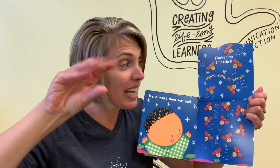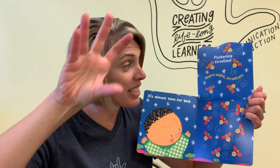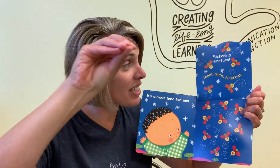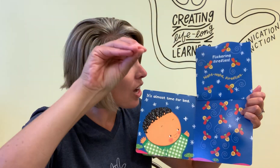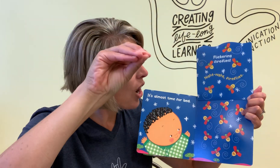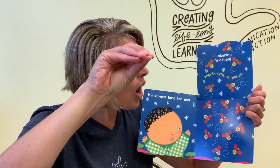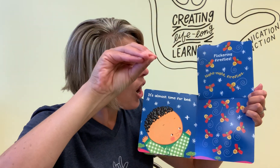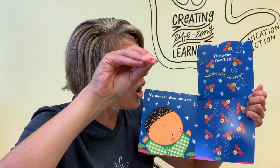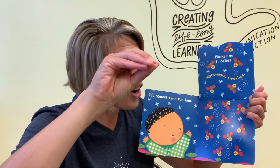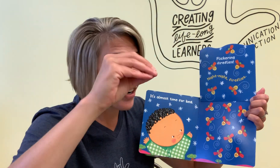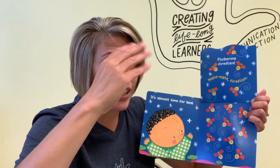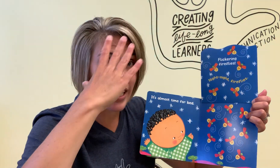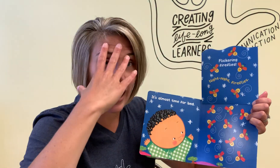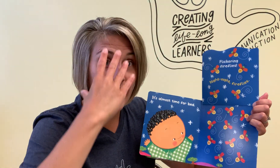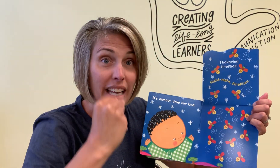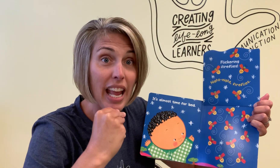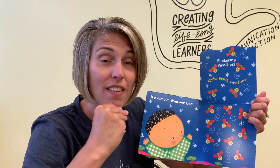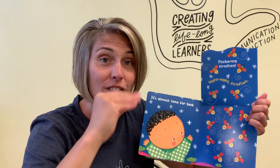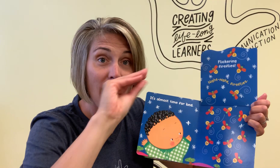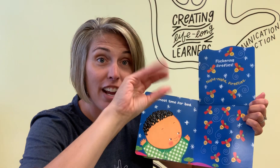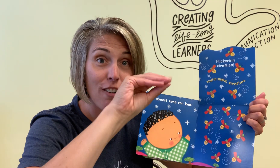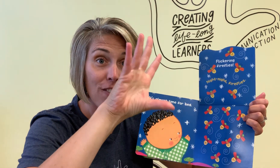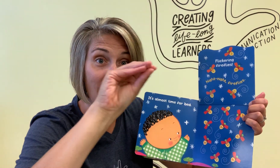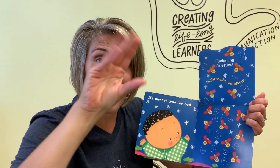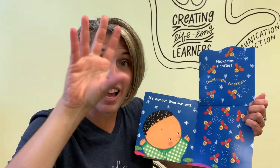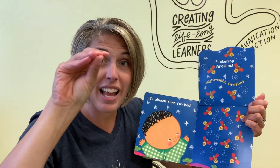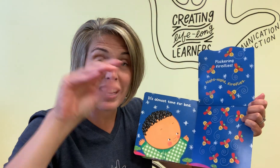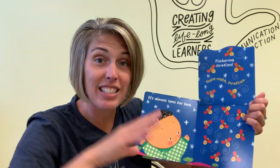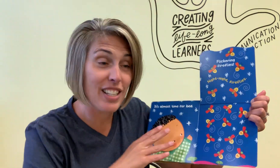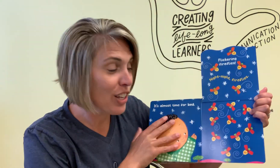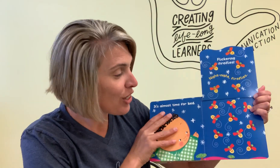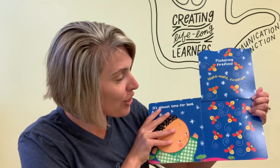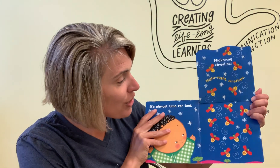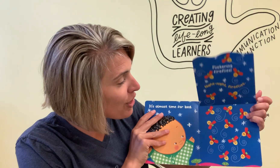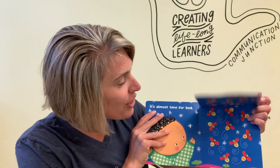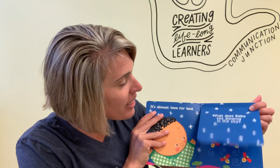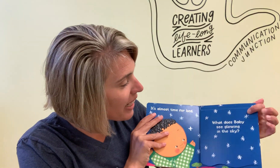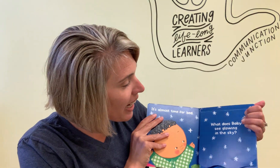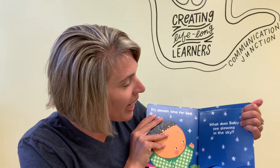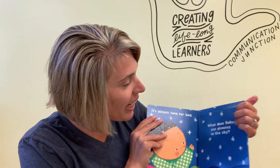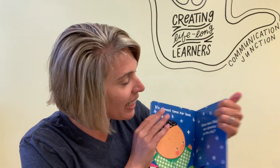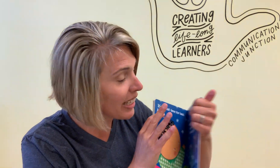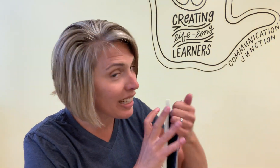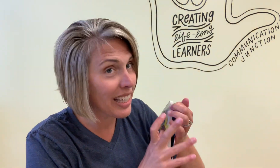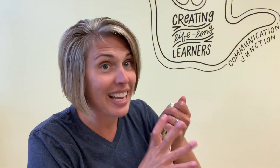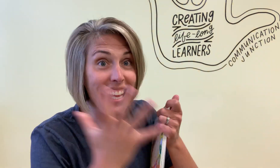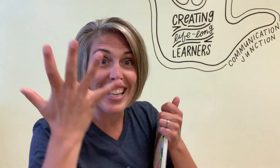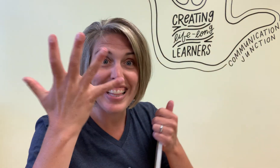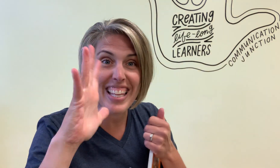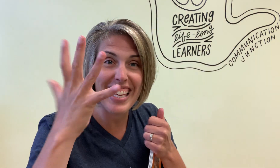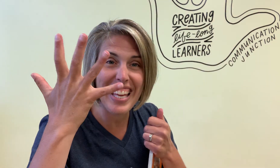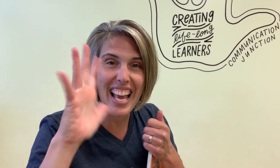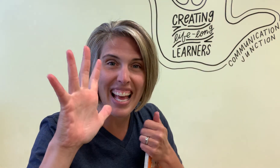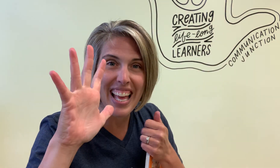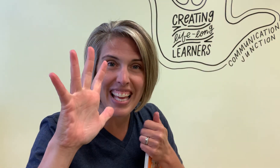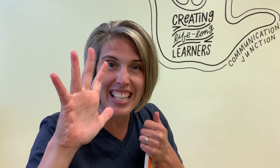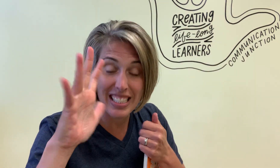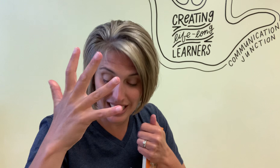fireflies. Night, night, fireflies. Good night. The end.